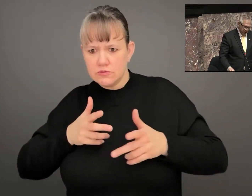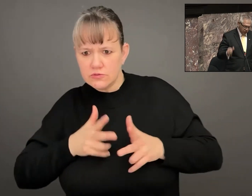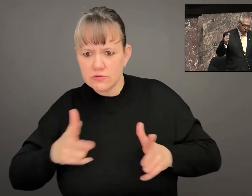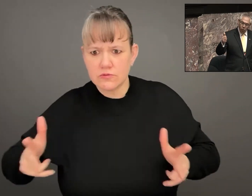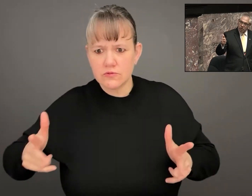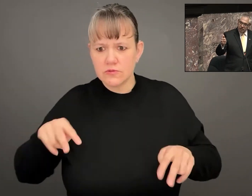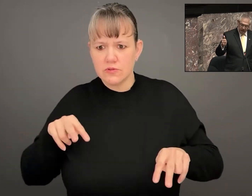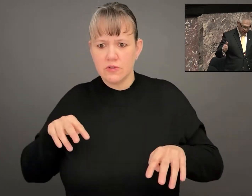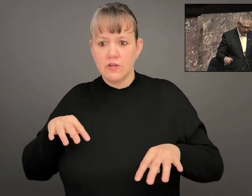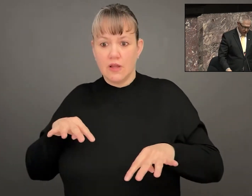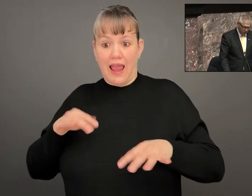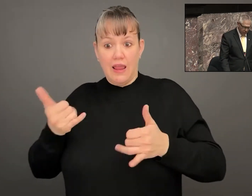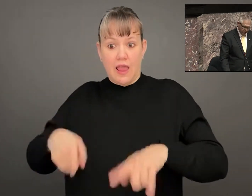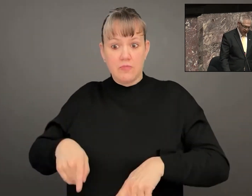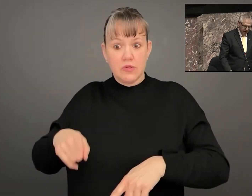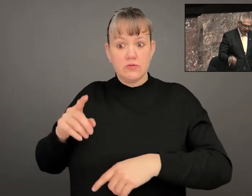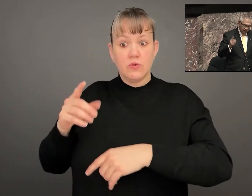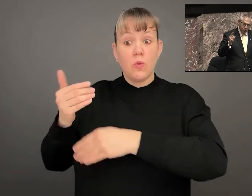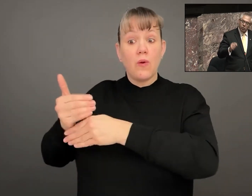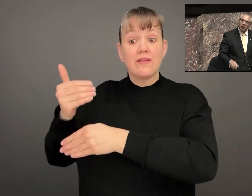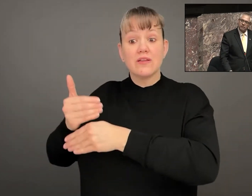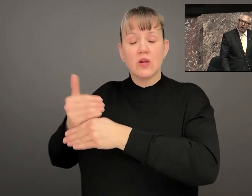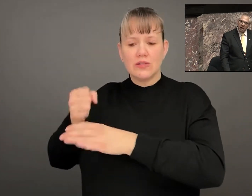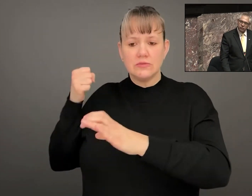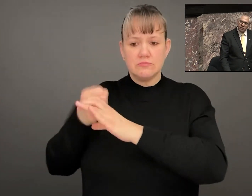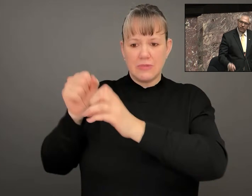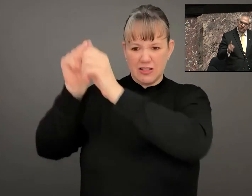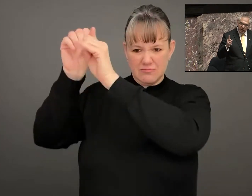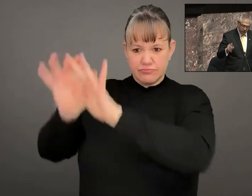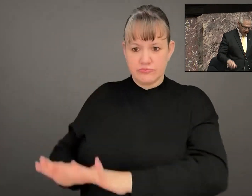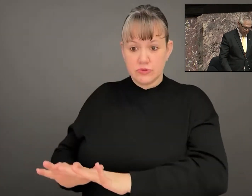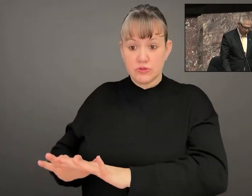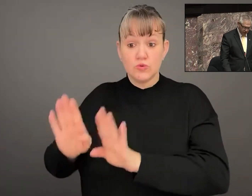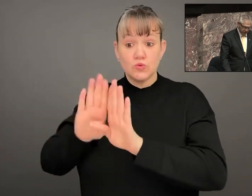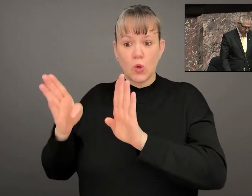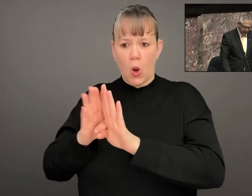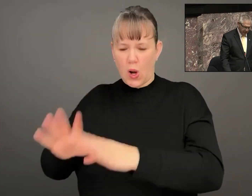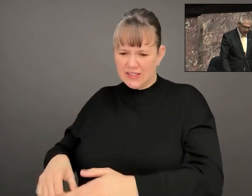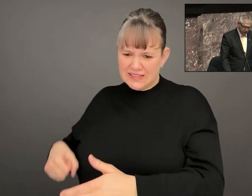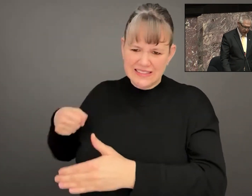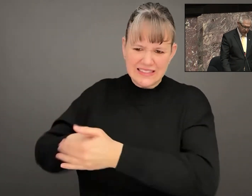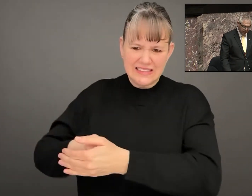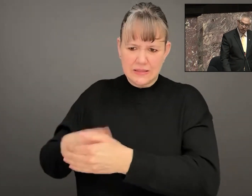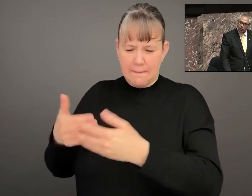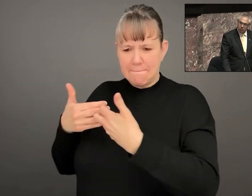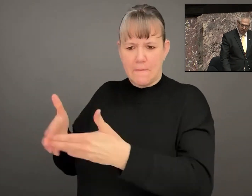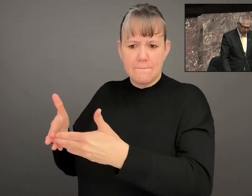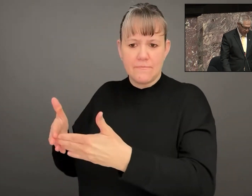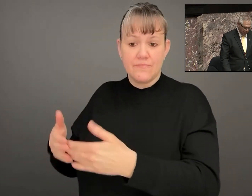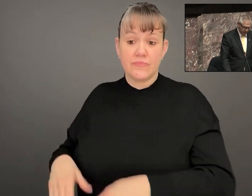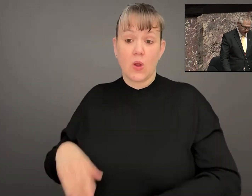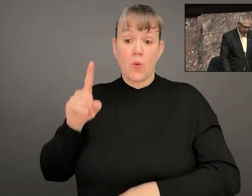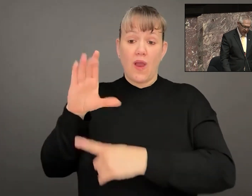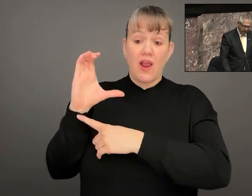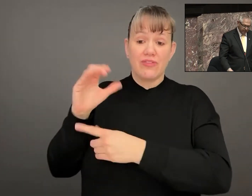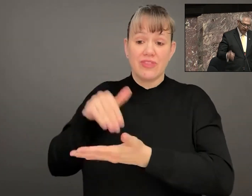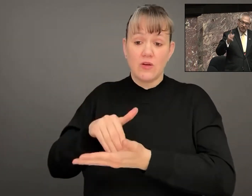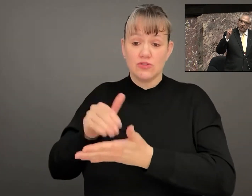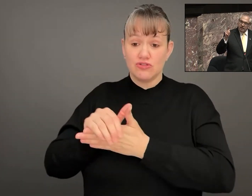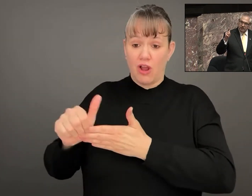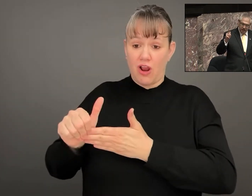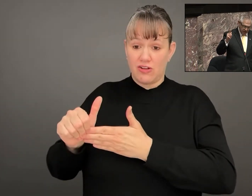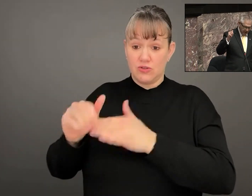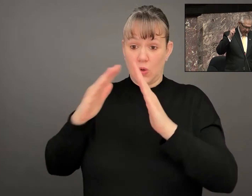smashed, doors kicked open, a total of $100,000 of damage done to his home and his property.